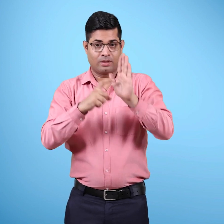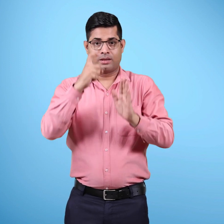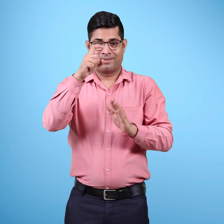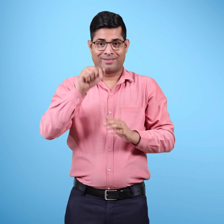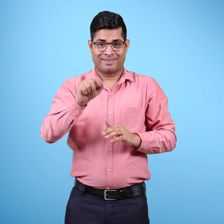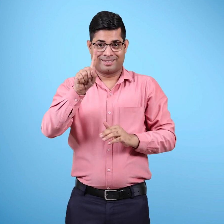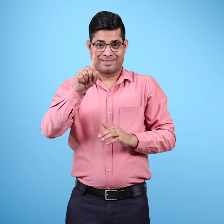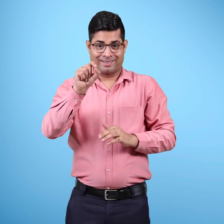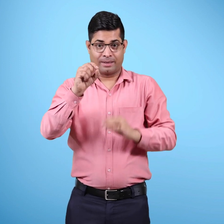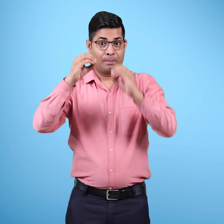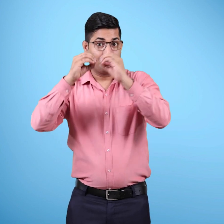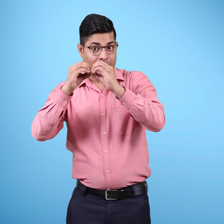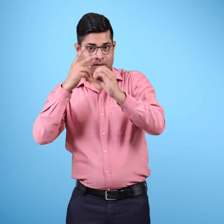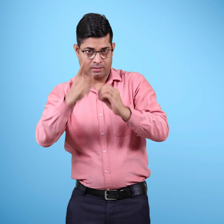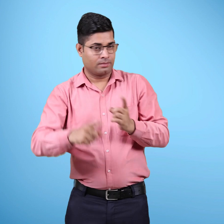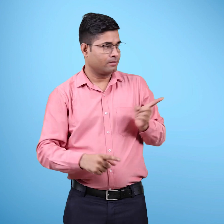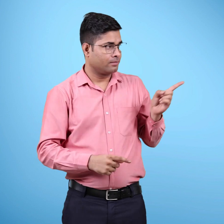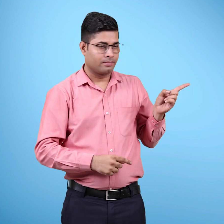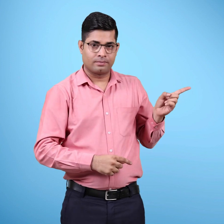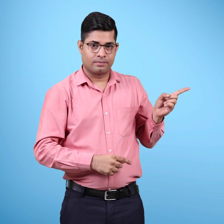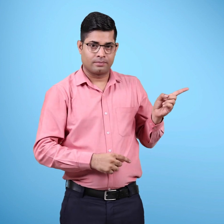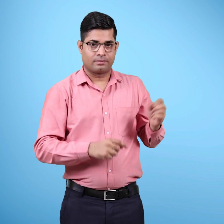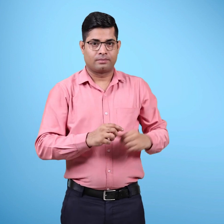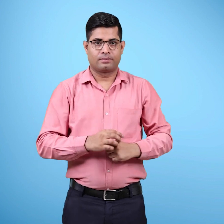Figure 7.10b.